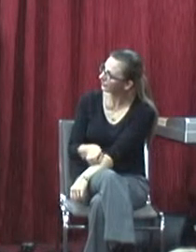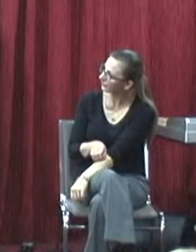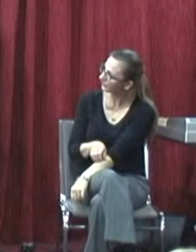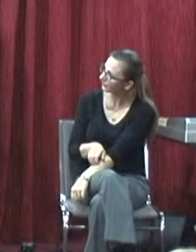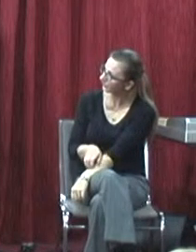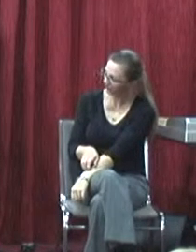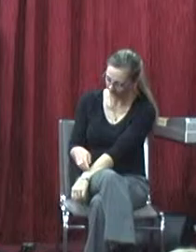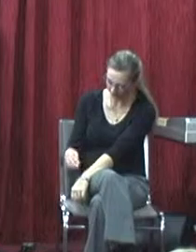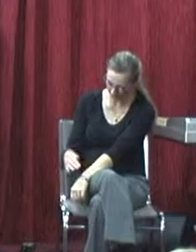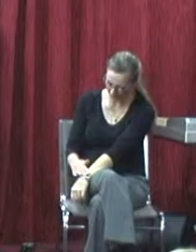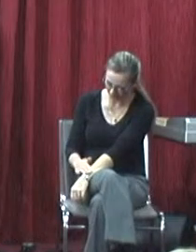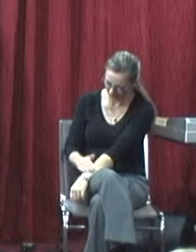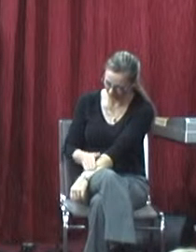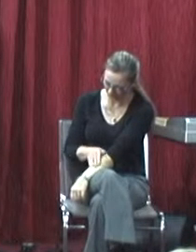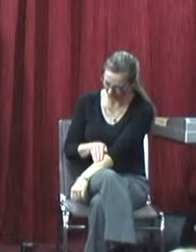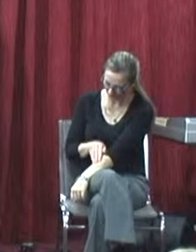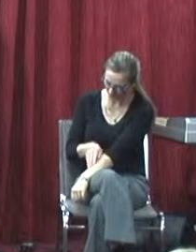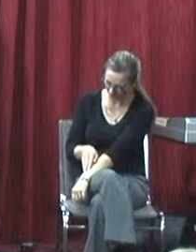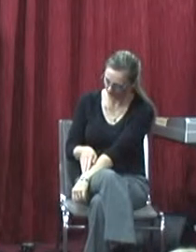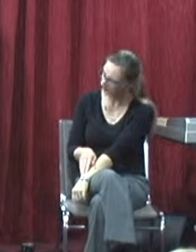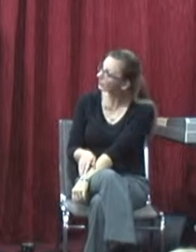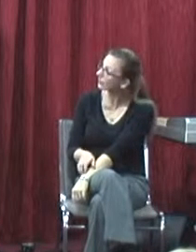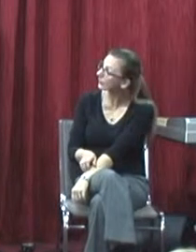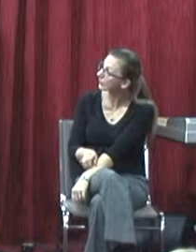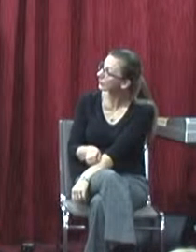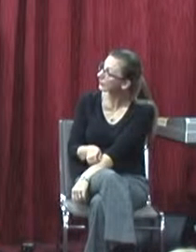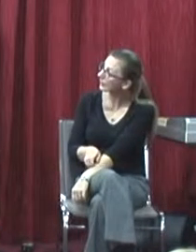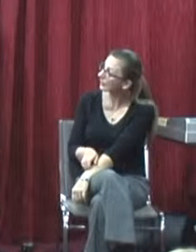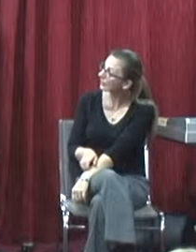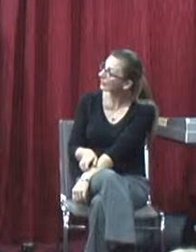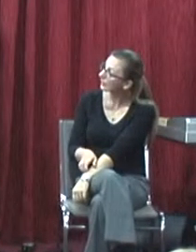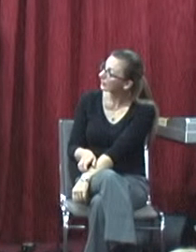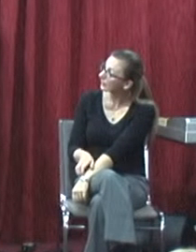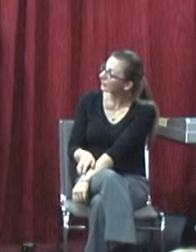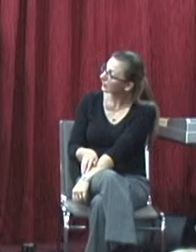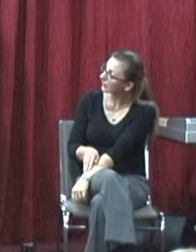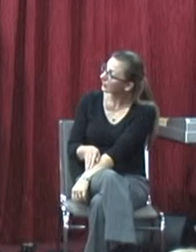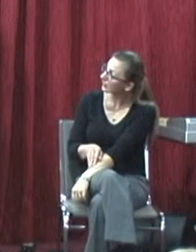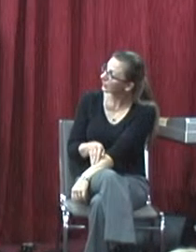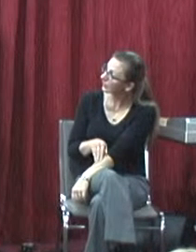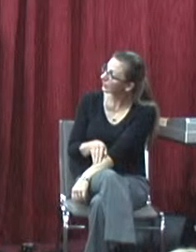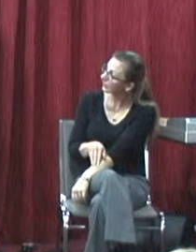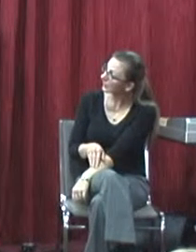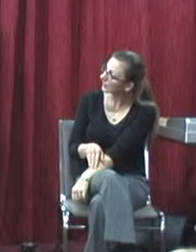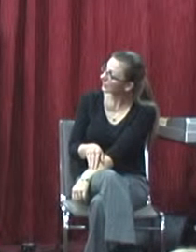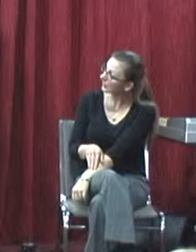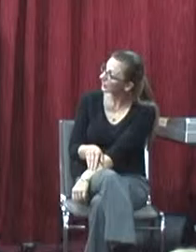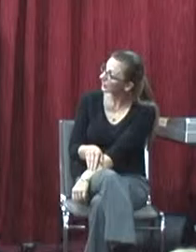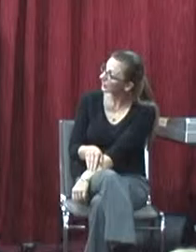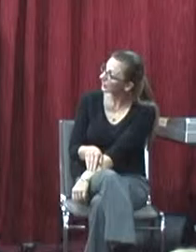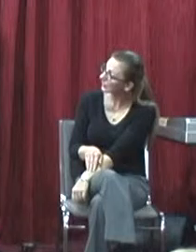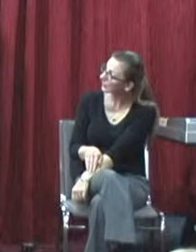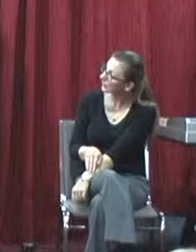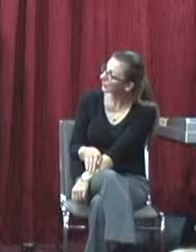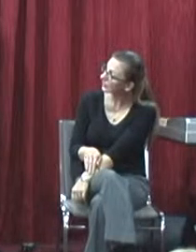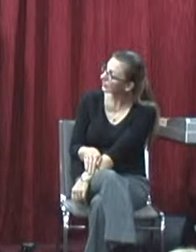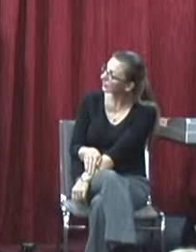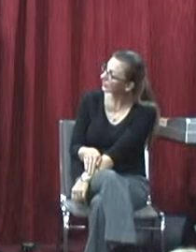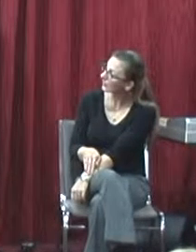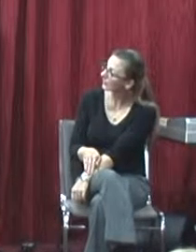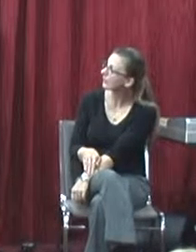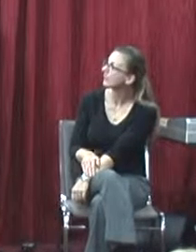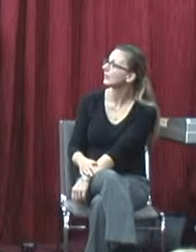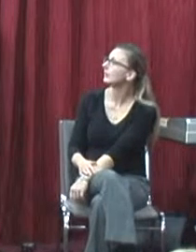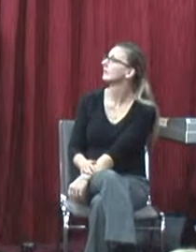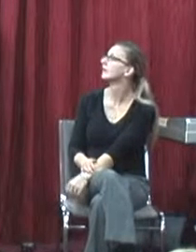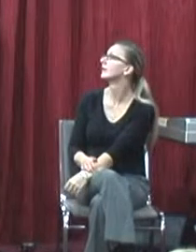astonished at him when he heard this. And he turned and said to the crowd following him, I tell you, not even in